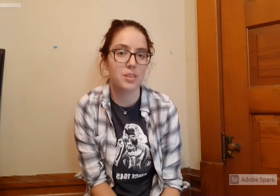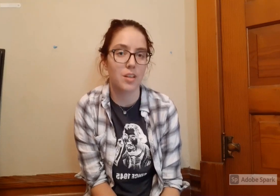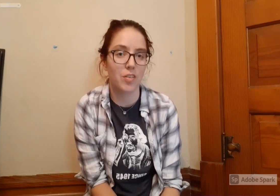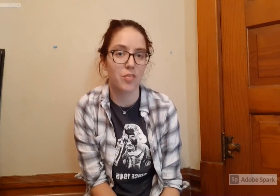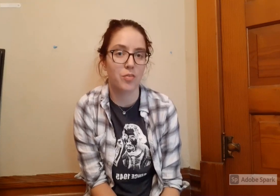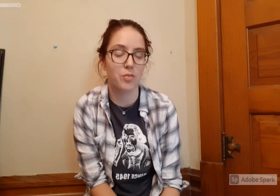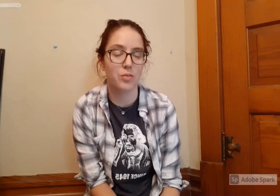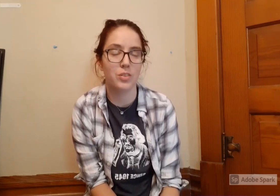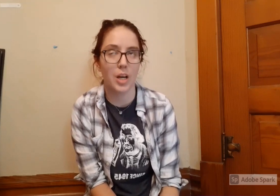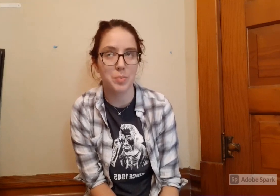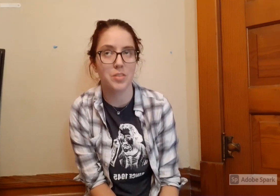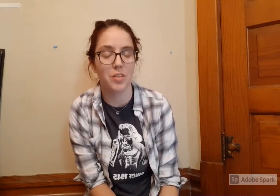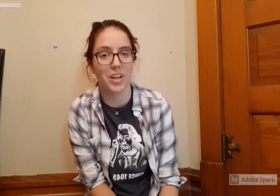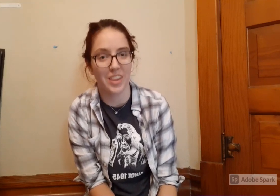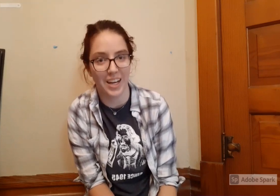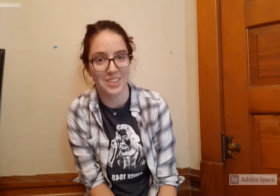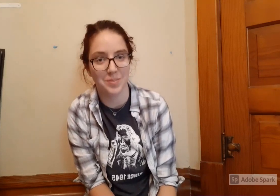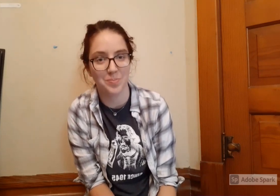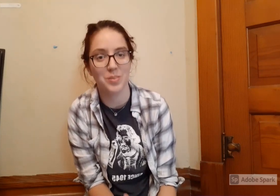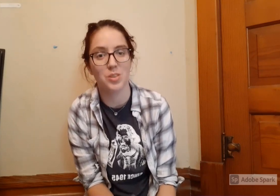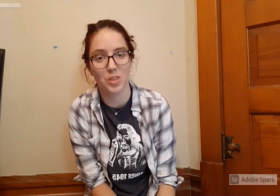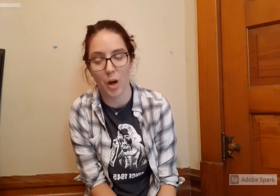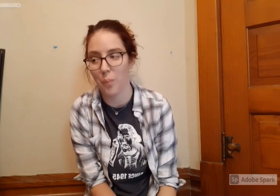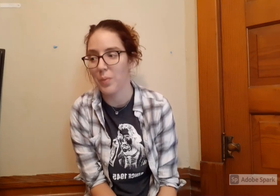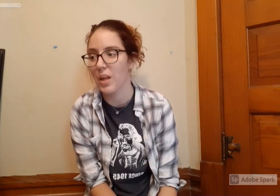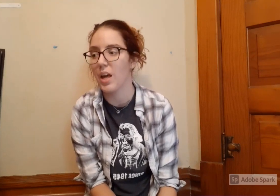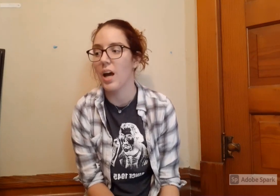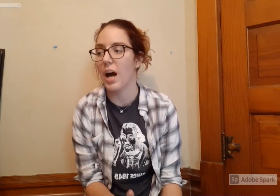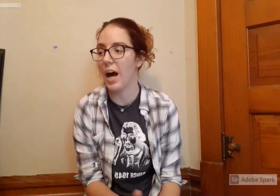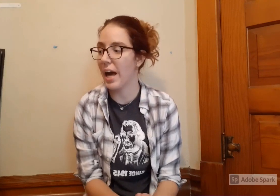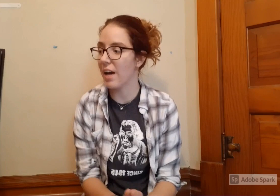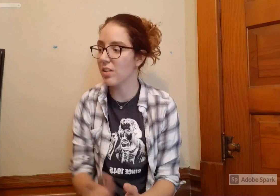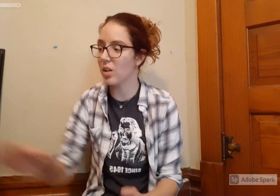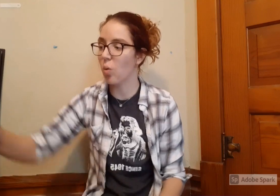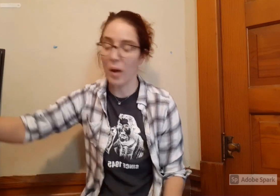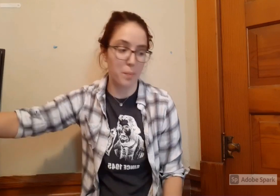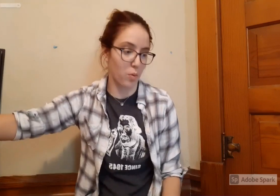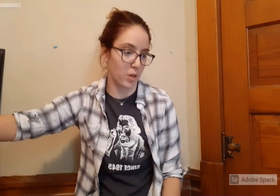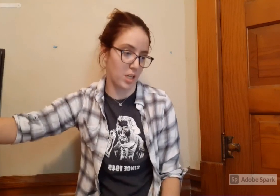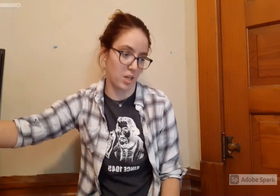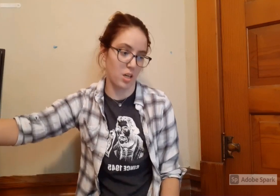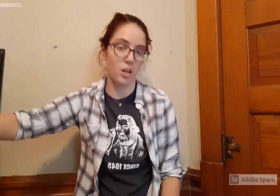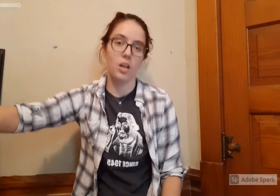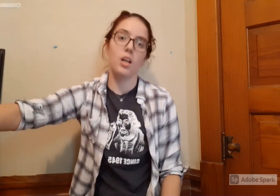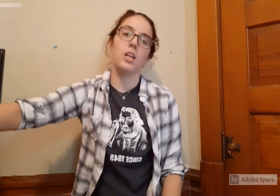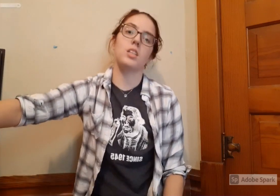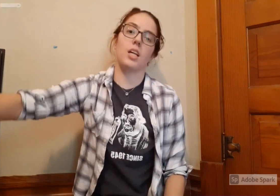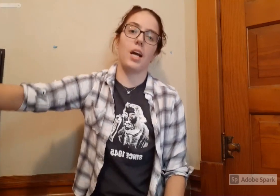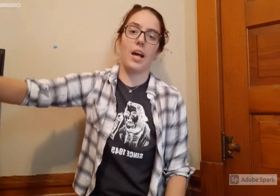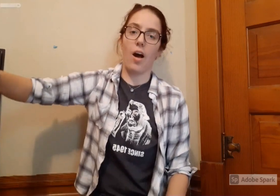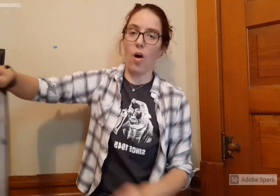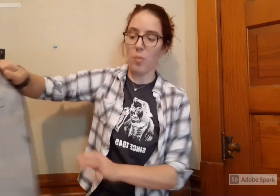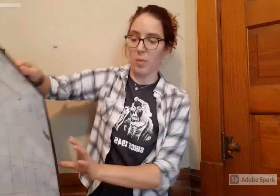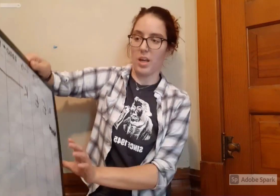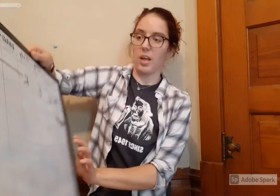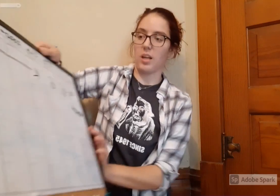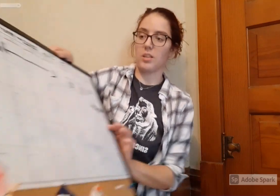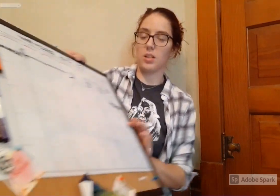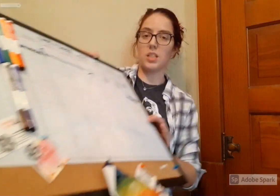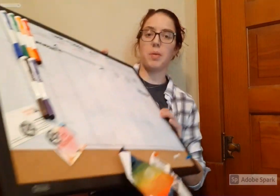of stuff like that. So I have a little whiteboard here to kind of help me. So this is my